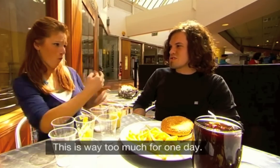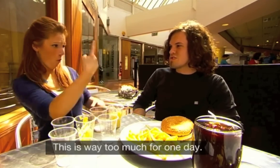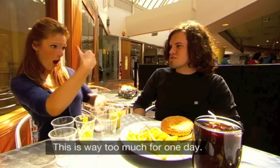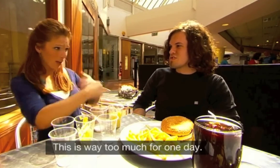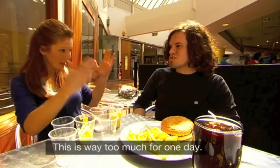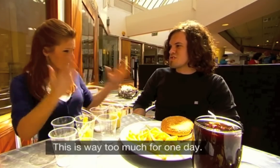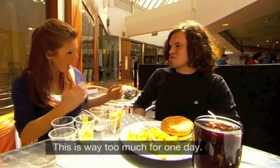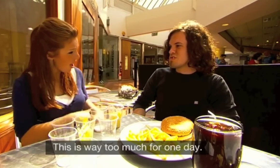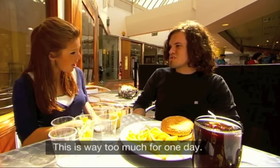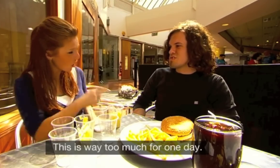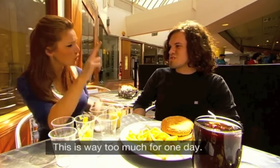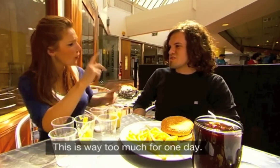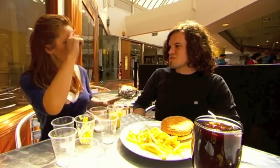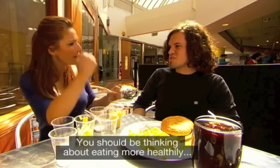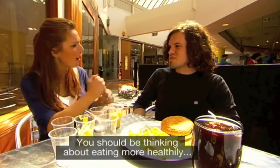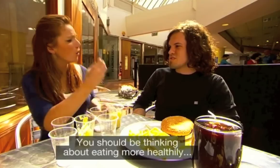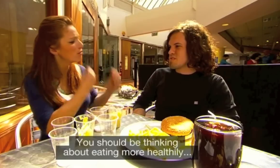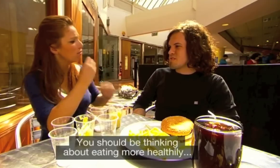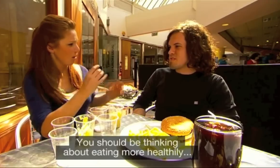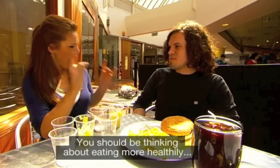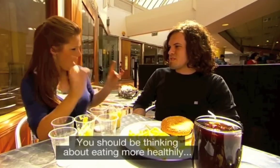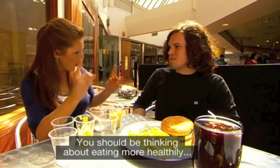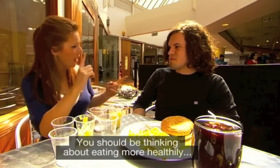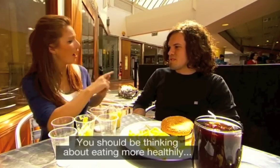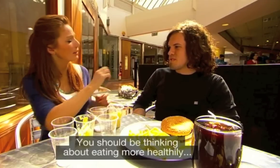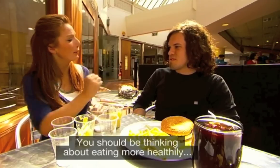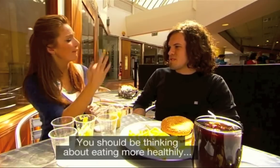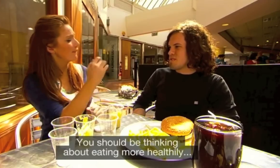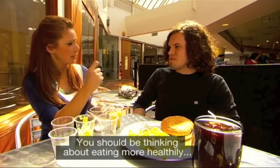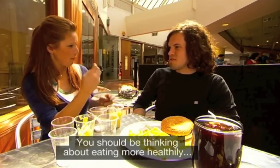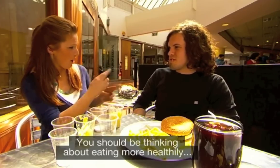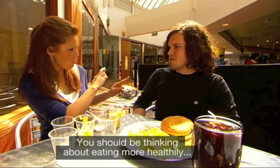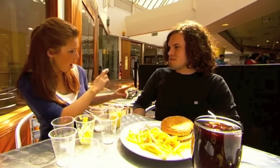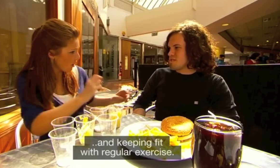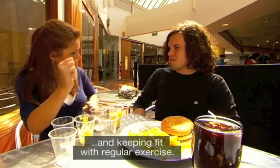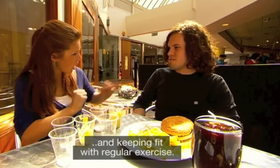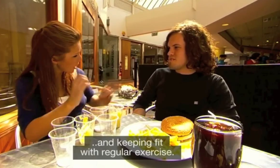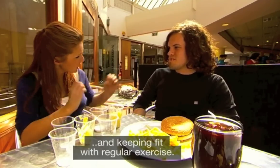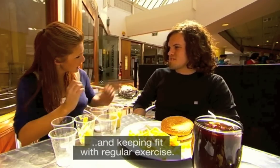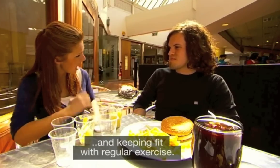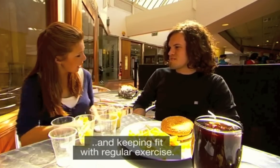too much for one day. You should be thinking about eating more healthily and keeping fit with regular exercise.